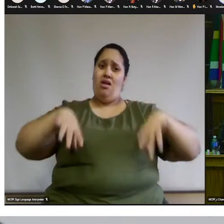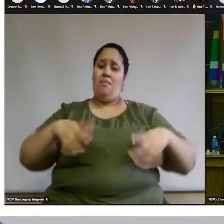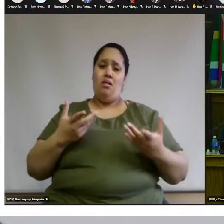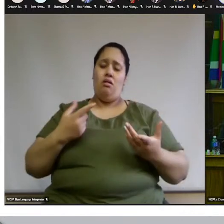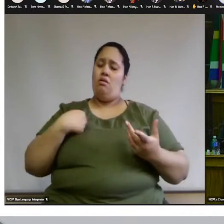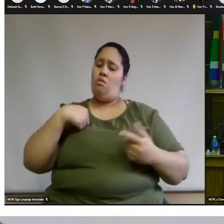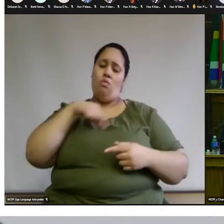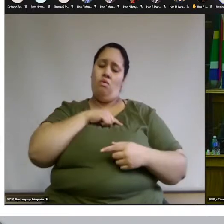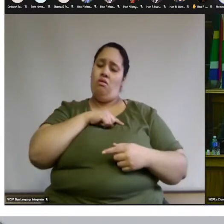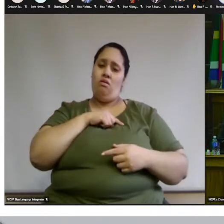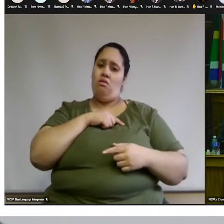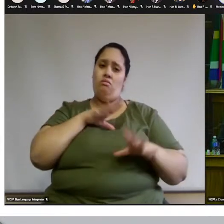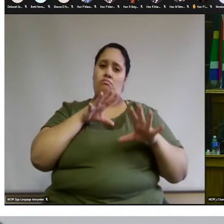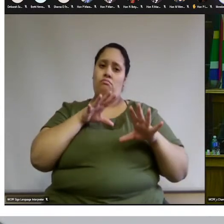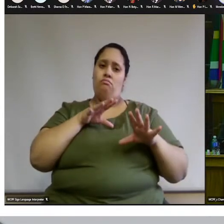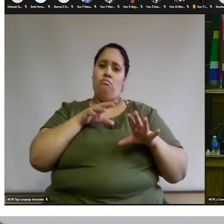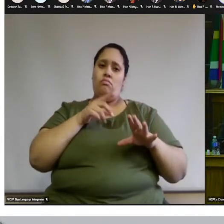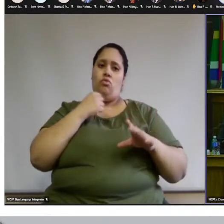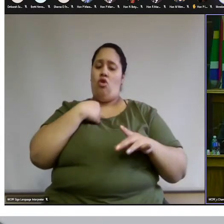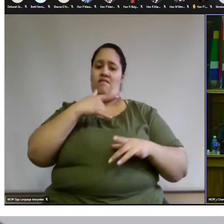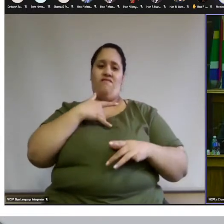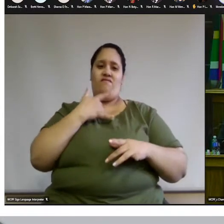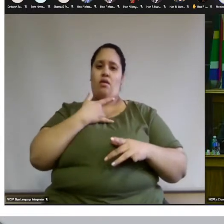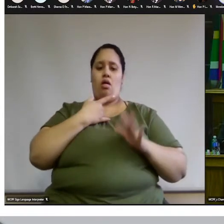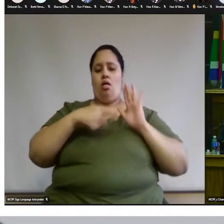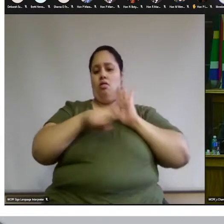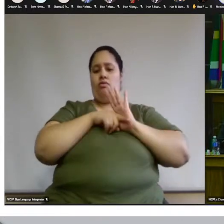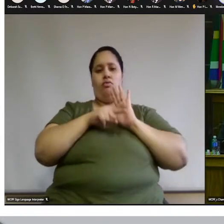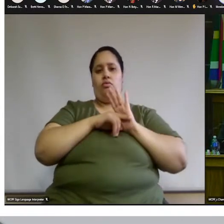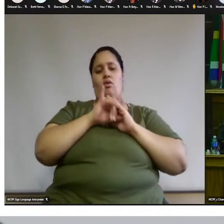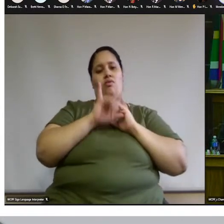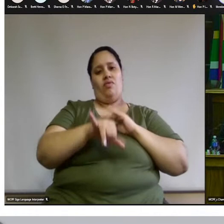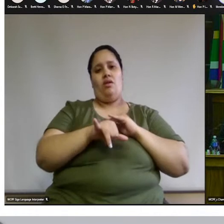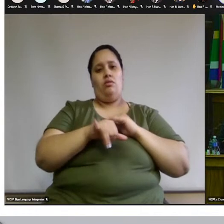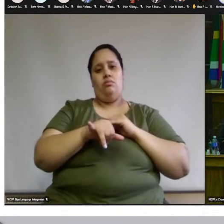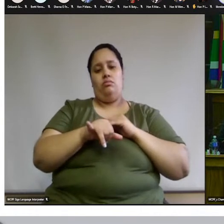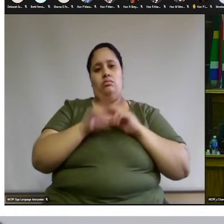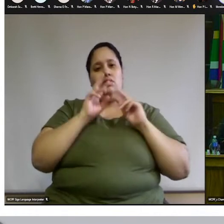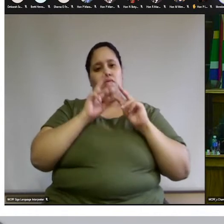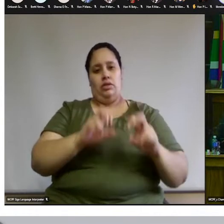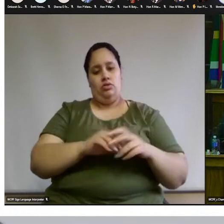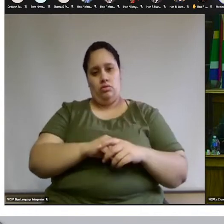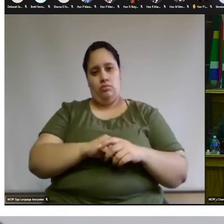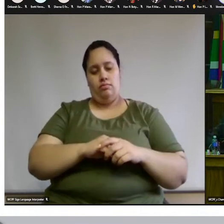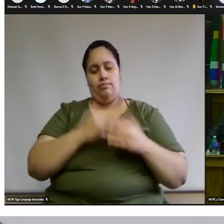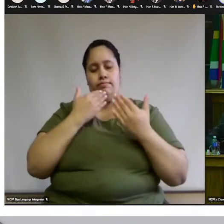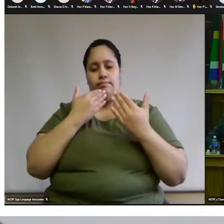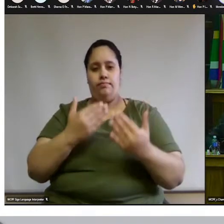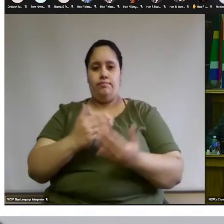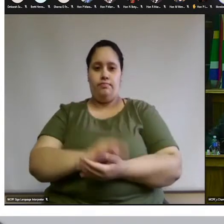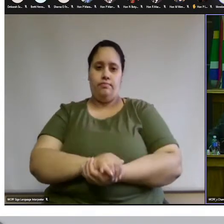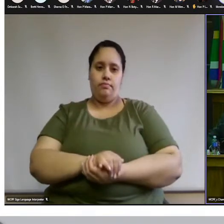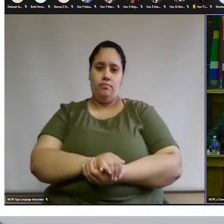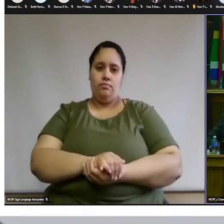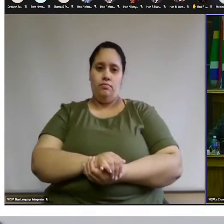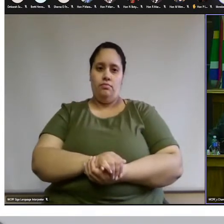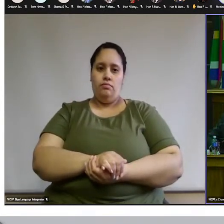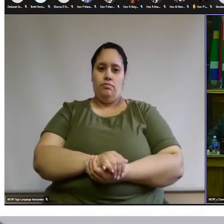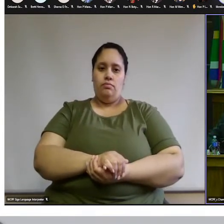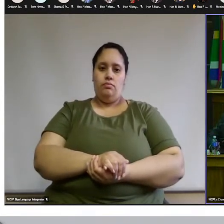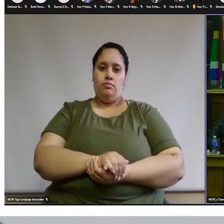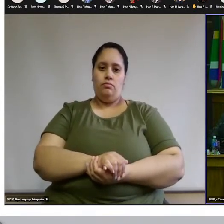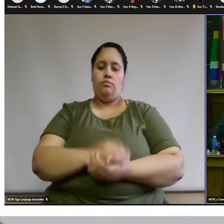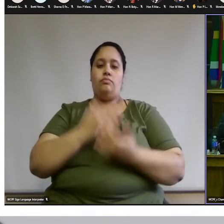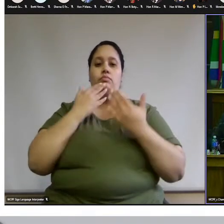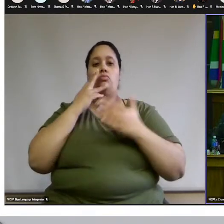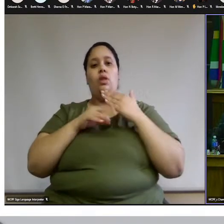be intimidated by unnecessary and frivolous investigations. I thank you, Deputy Speaker. Thank you, Honourable